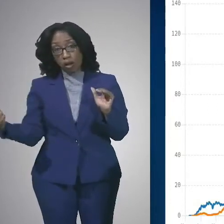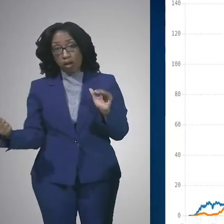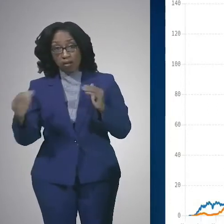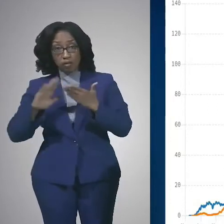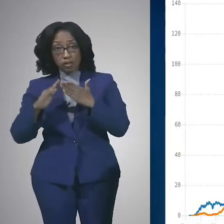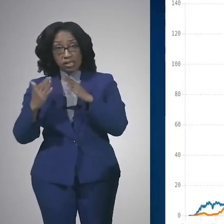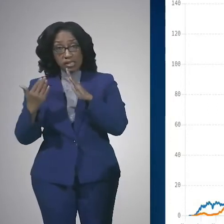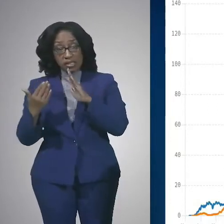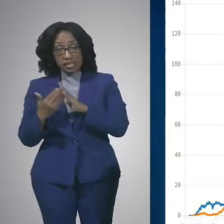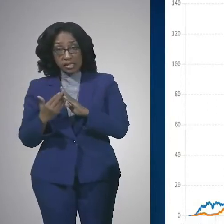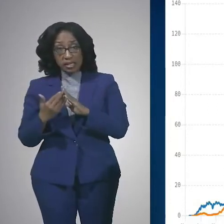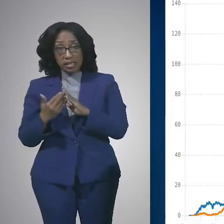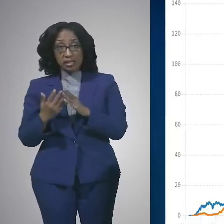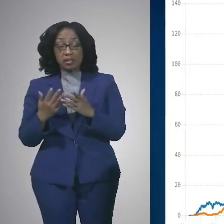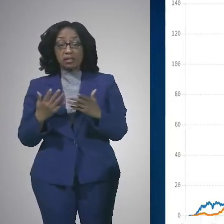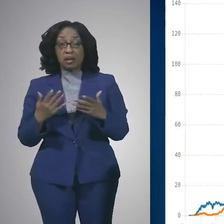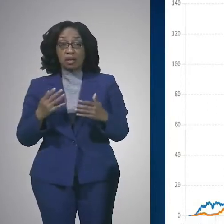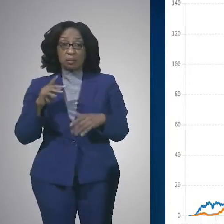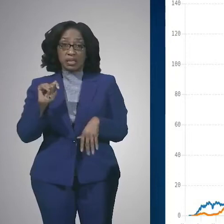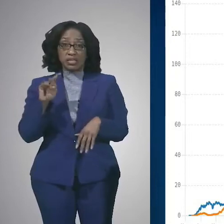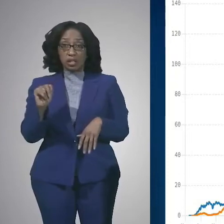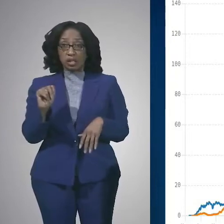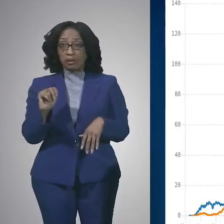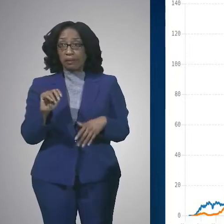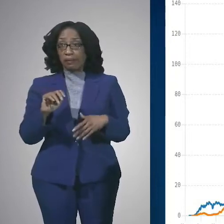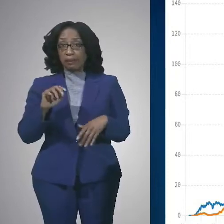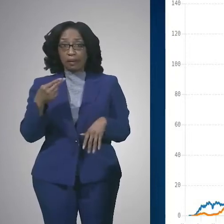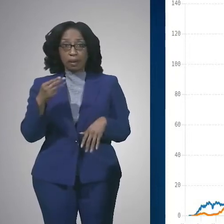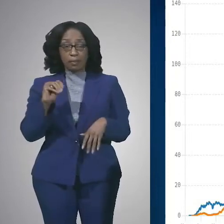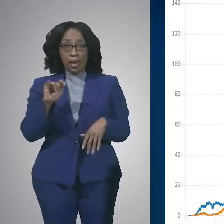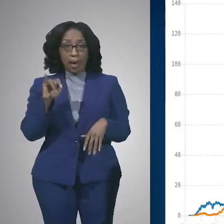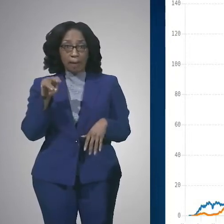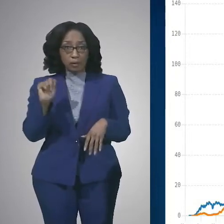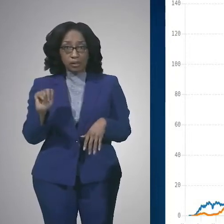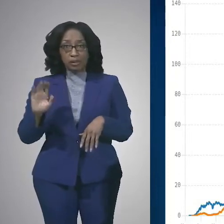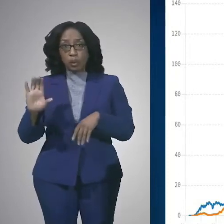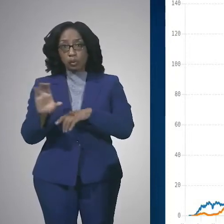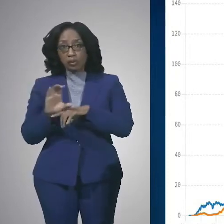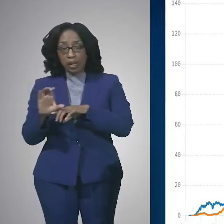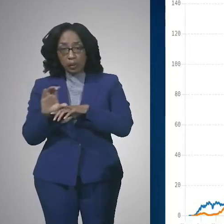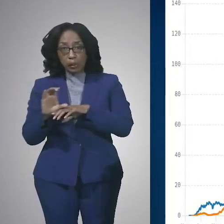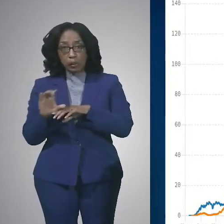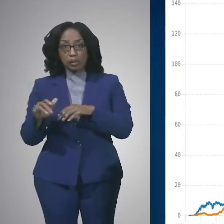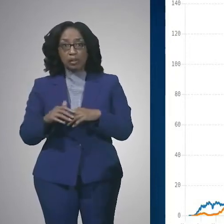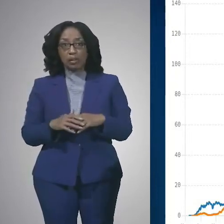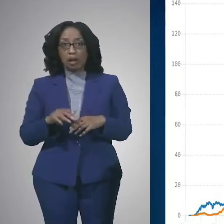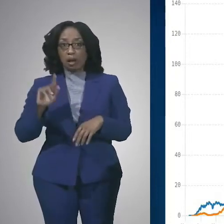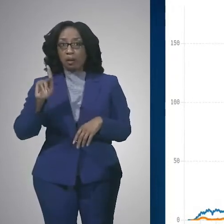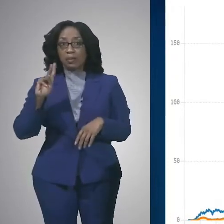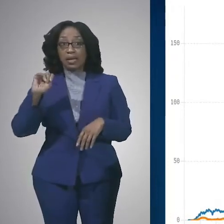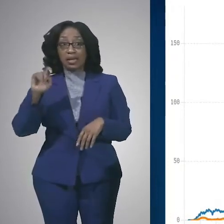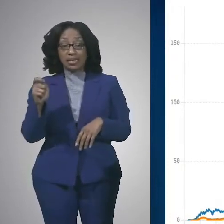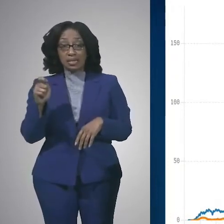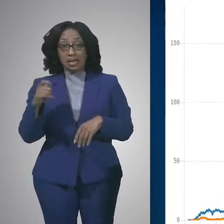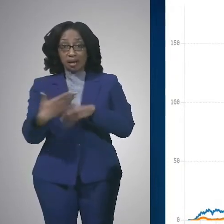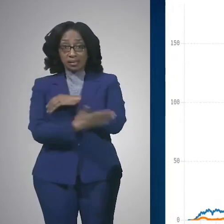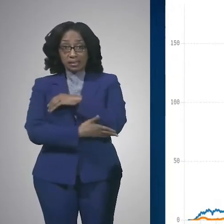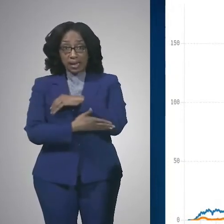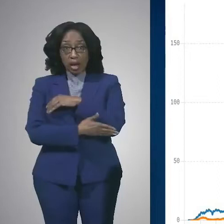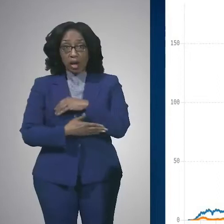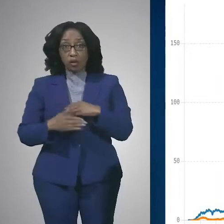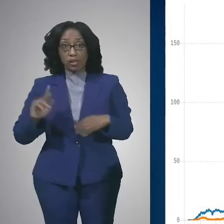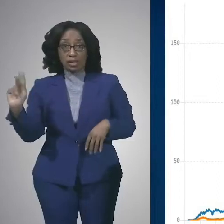Tennessee, including Hamilton County, which is Chattanooga, next slide, Knox County,